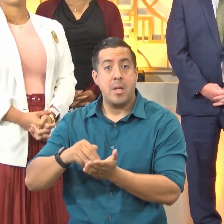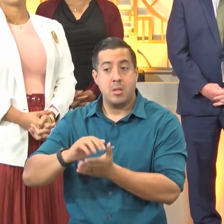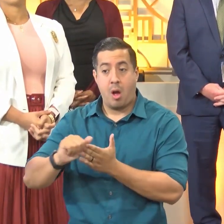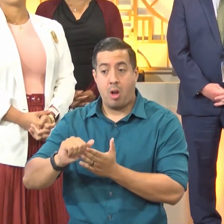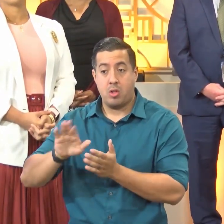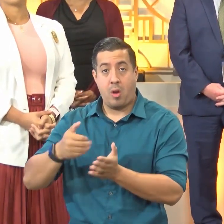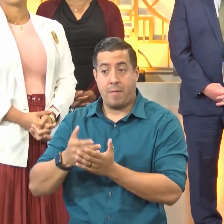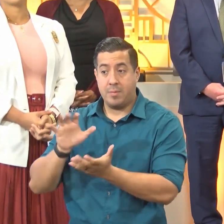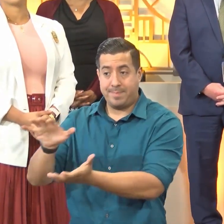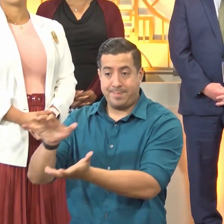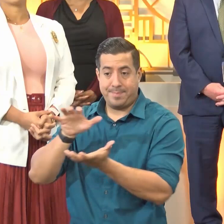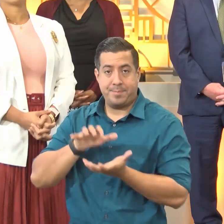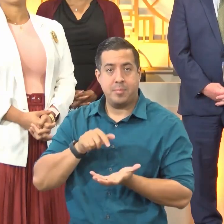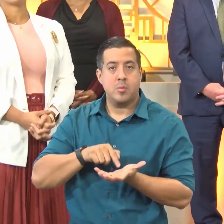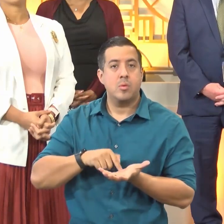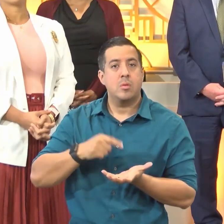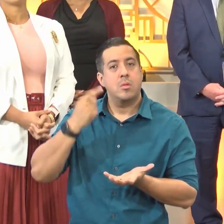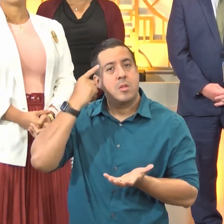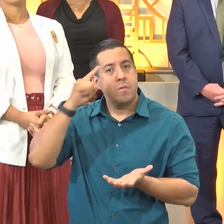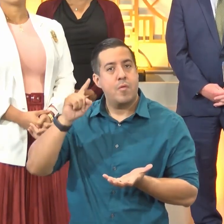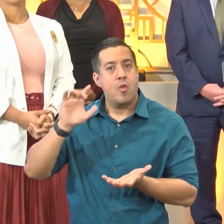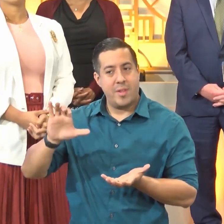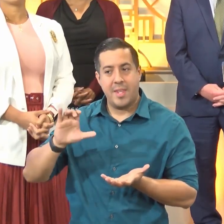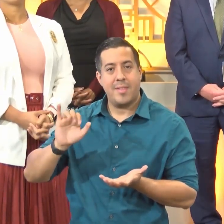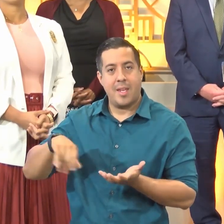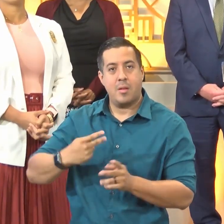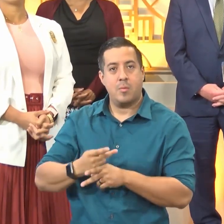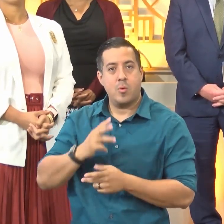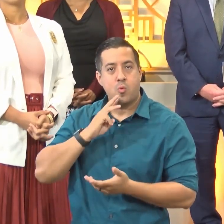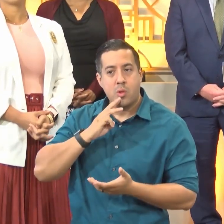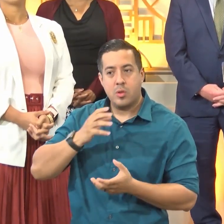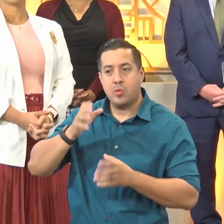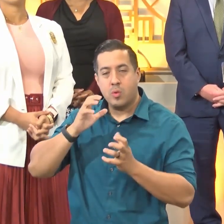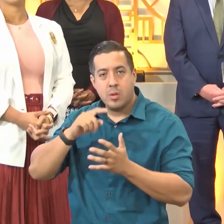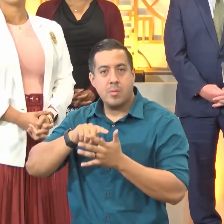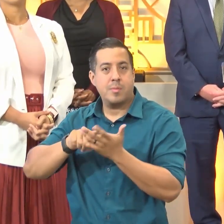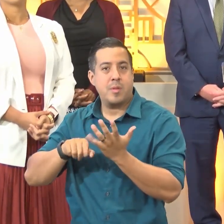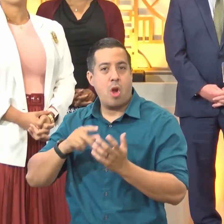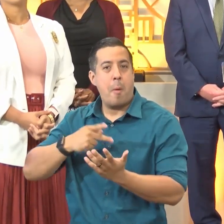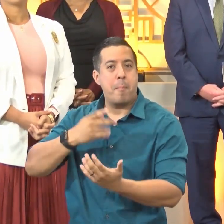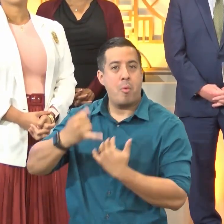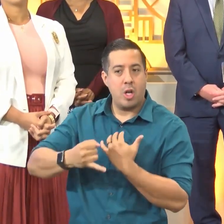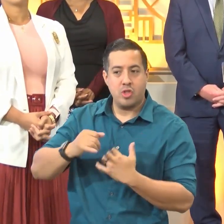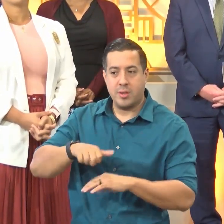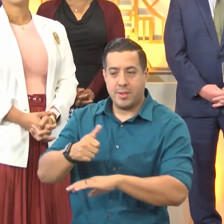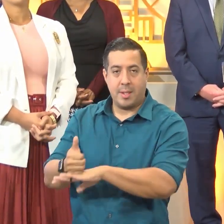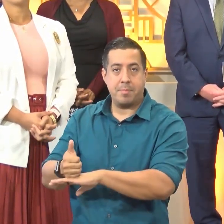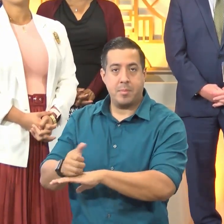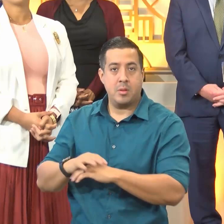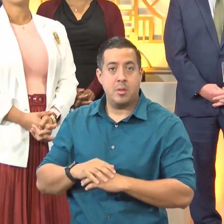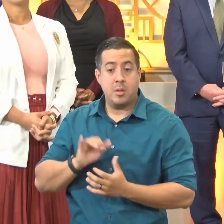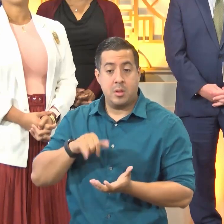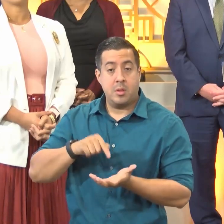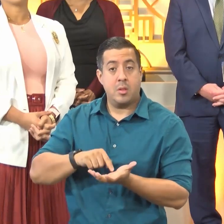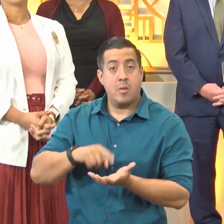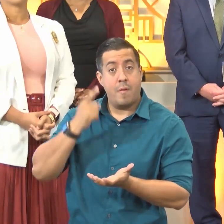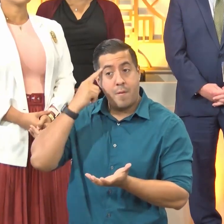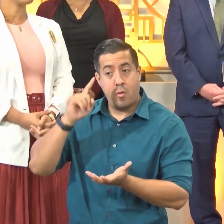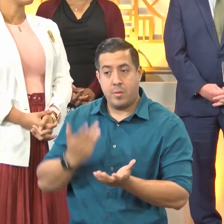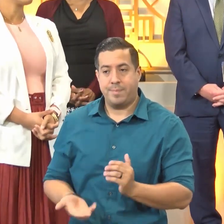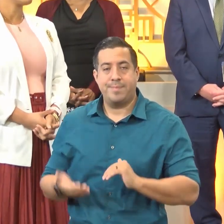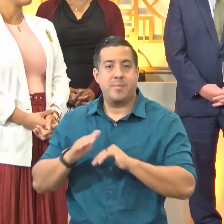of that, is for that consent decree as well as for the other drinking water projects, but that accounts for that increase